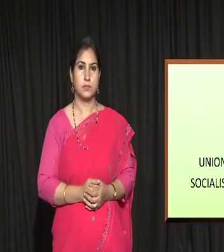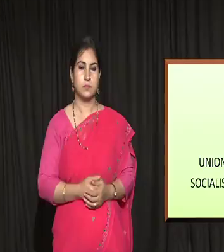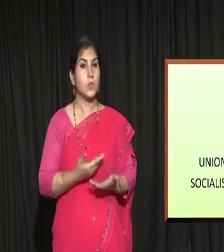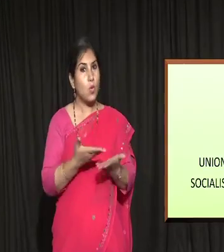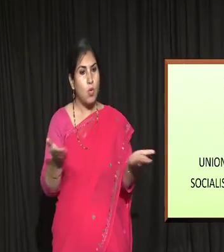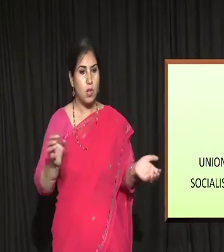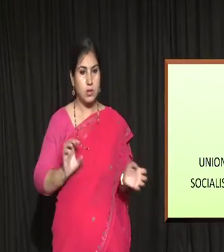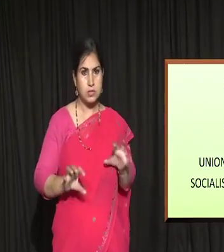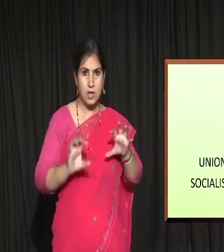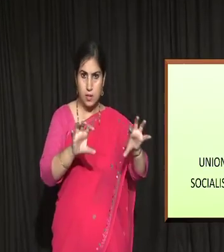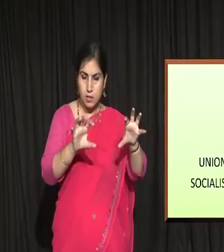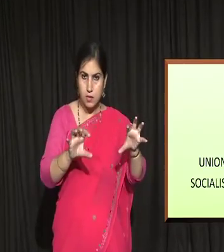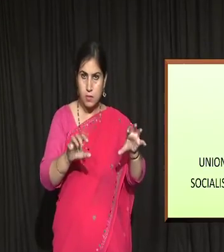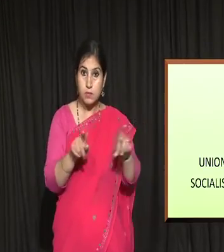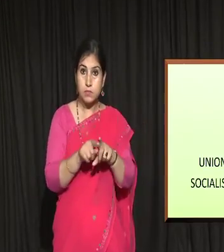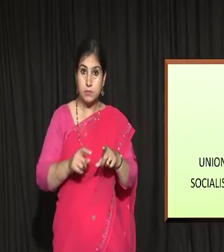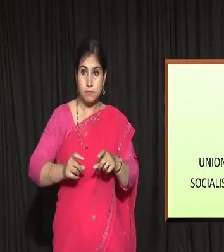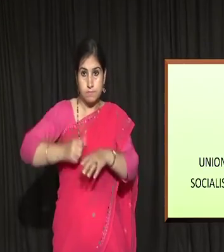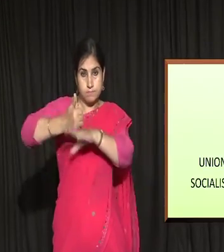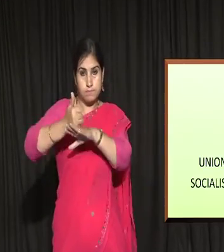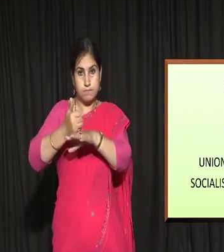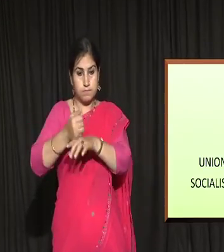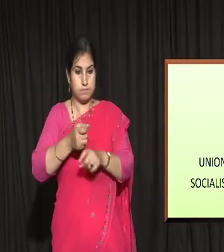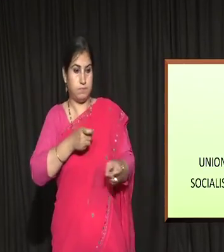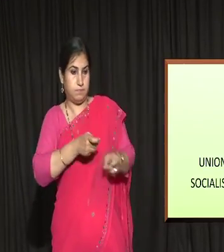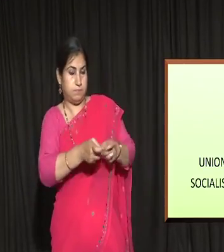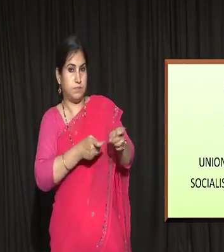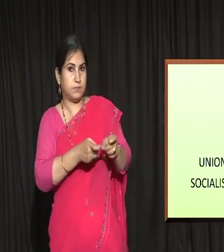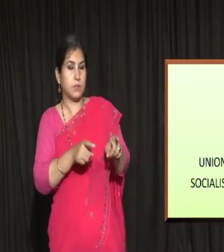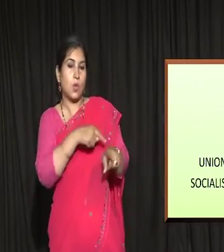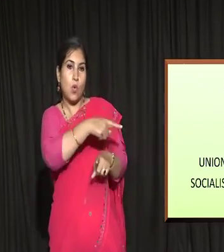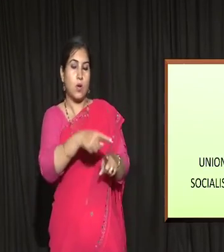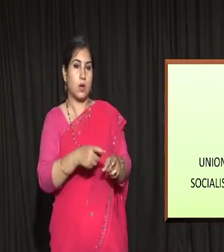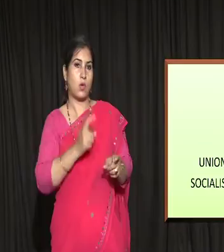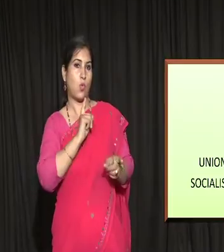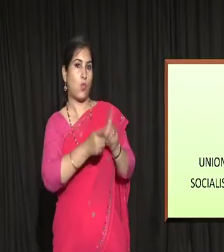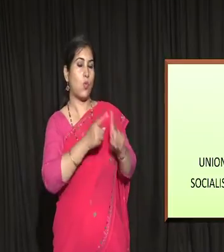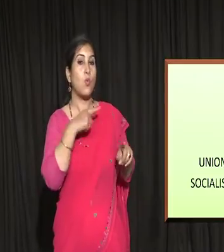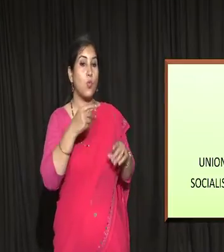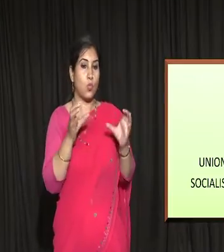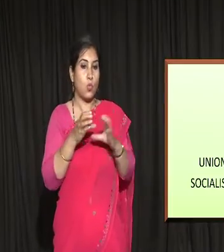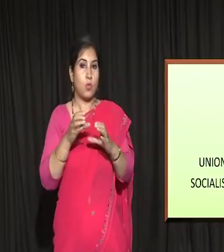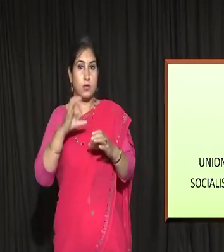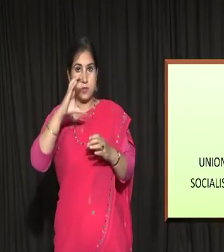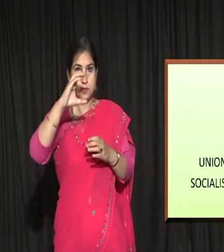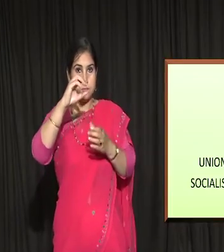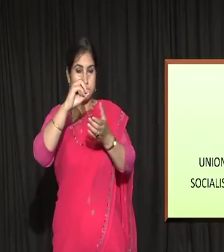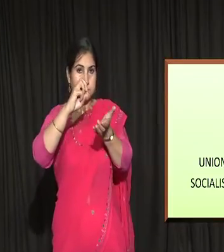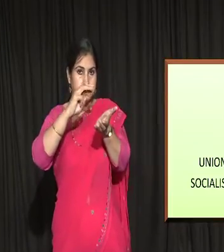All the states under it were ruled by the Communist Party that